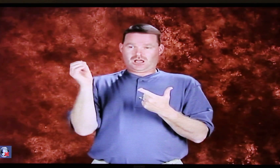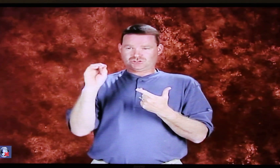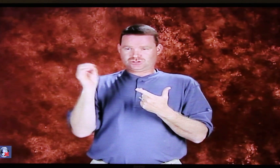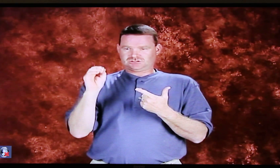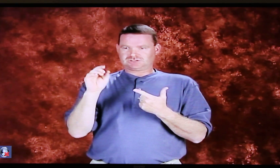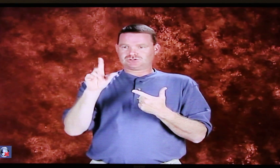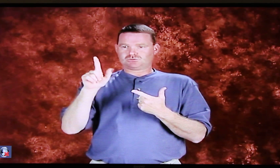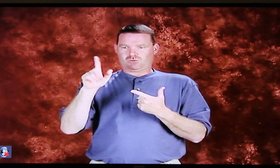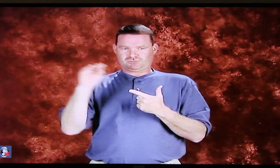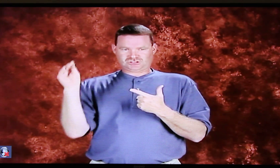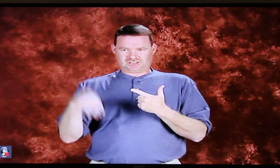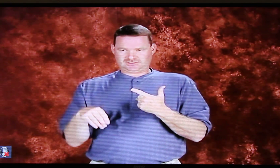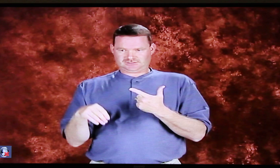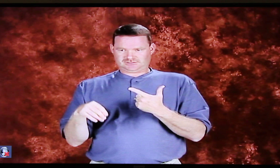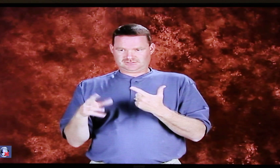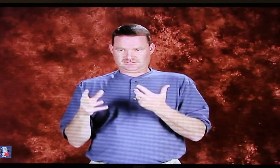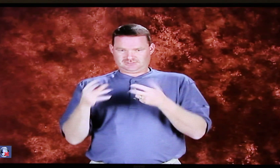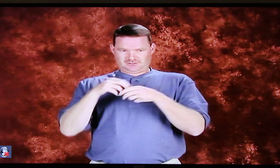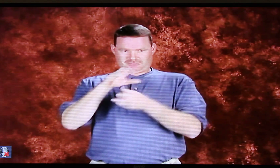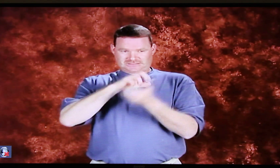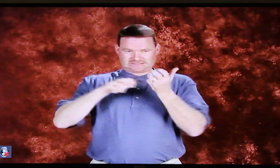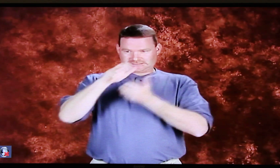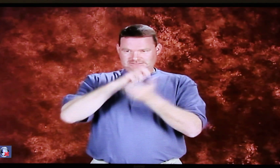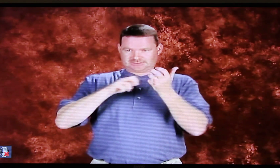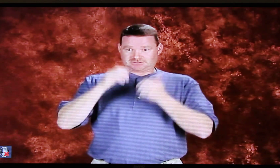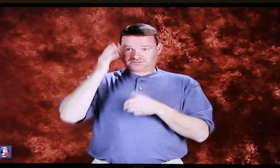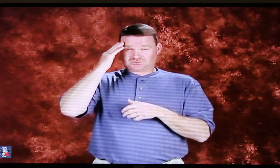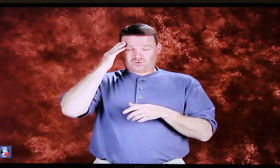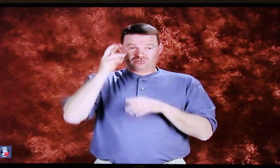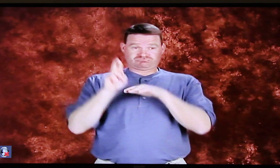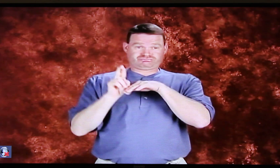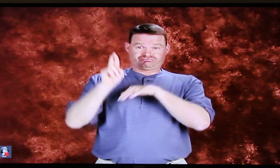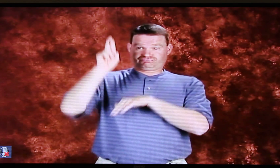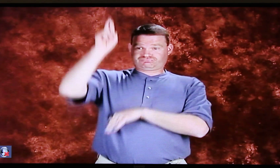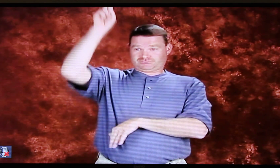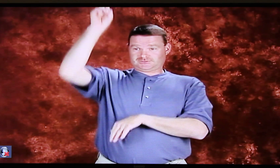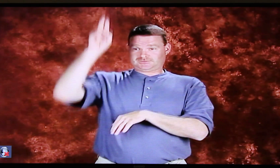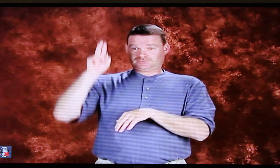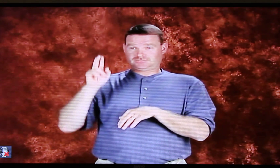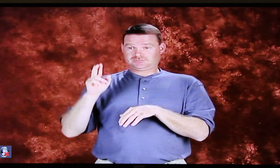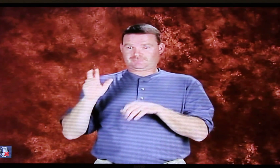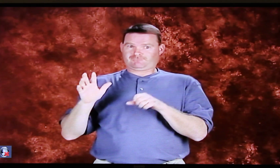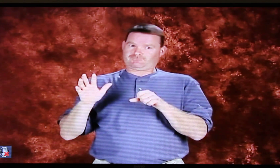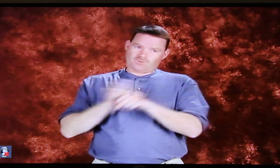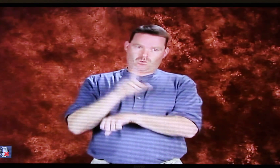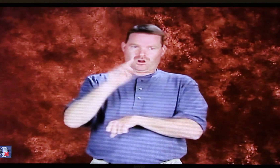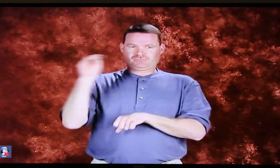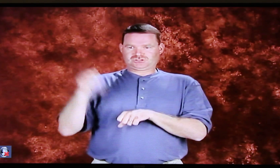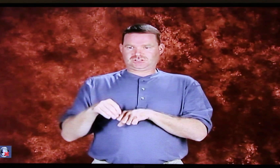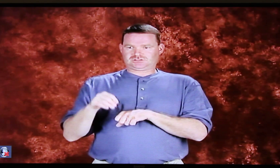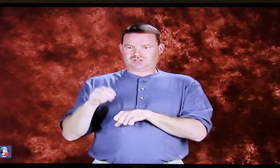nitrogen and 21% oxygen, and it's all mixed together. So you know, you've seen a rocket